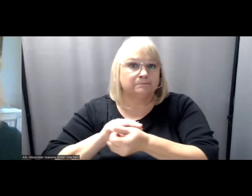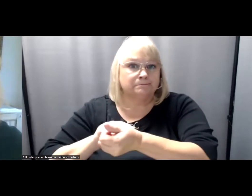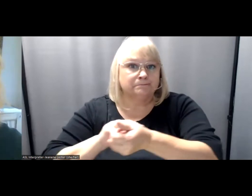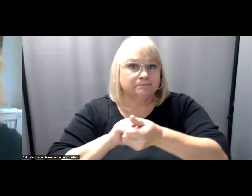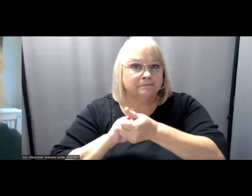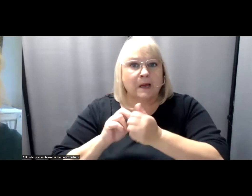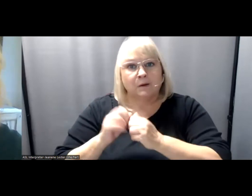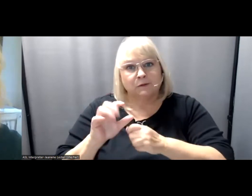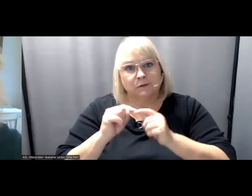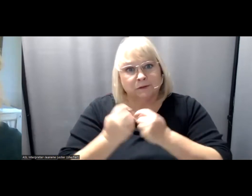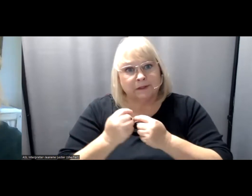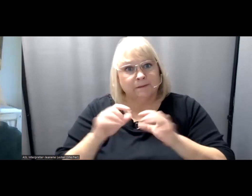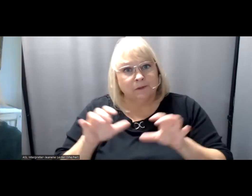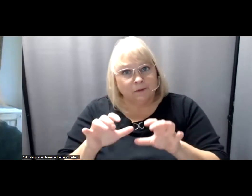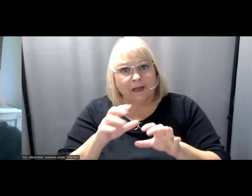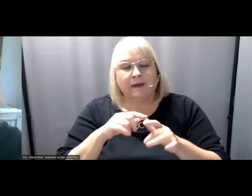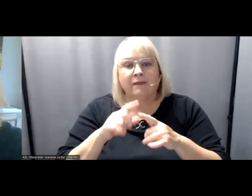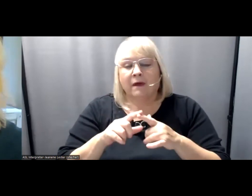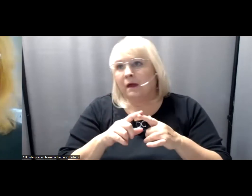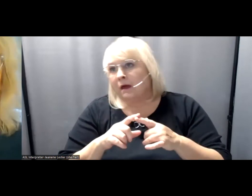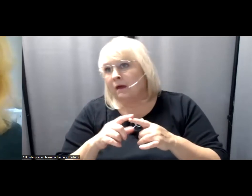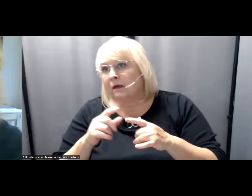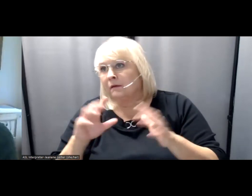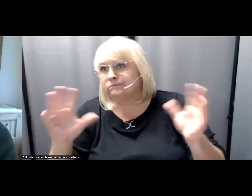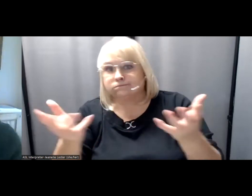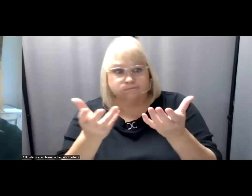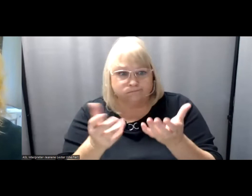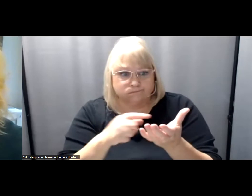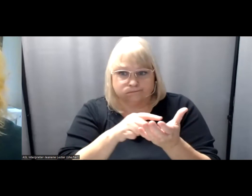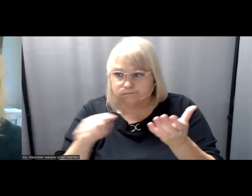and then how to proceed. Yeah. Good.